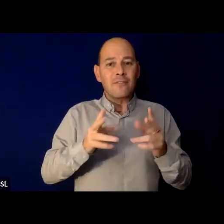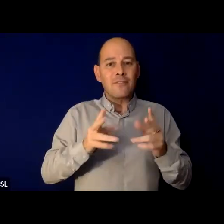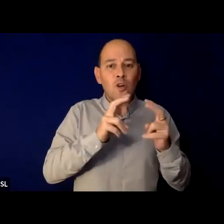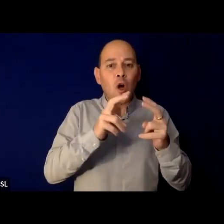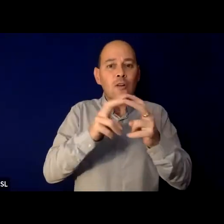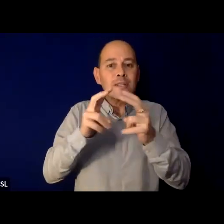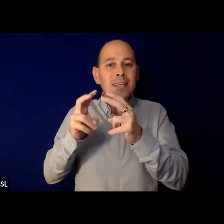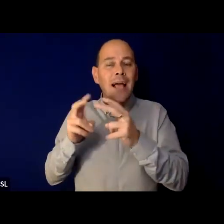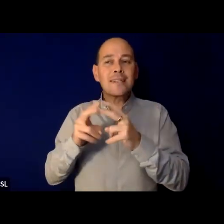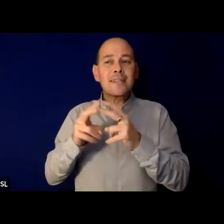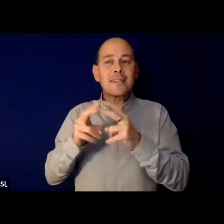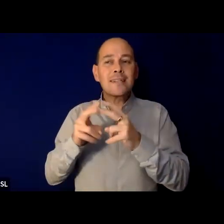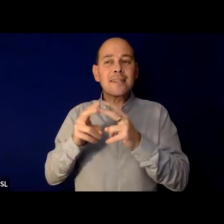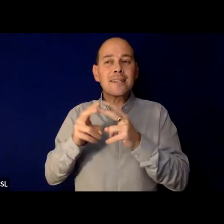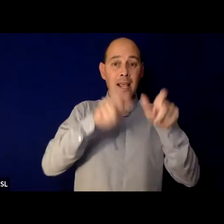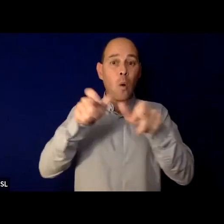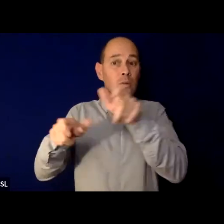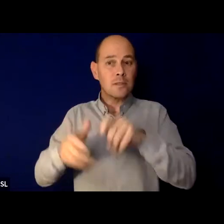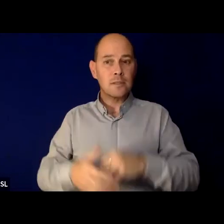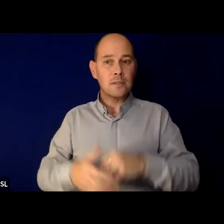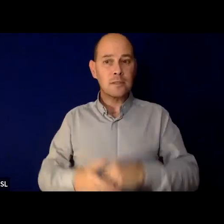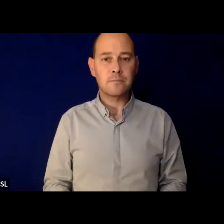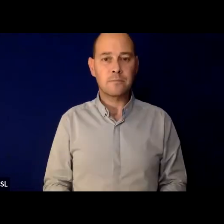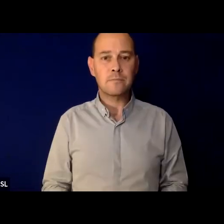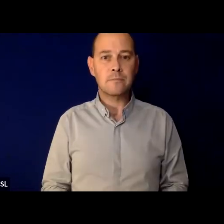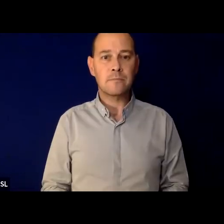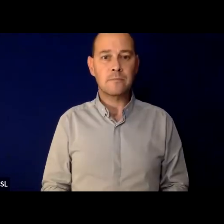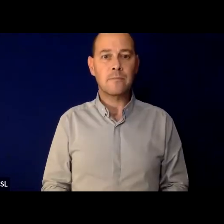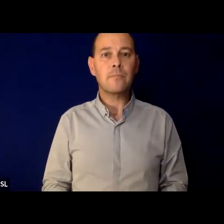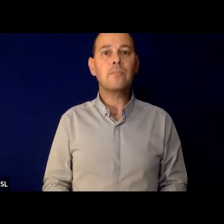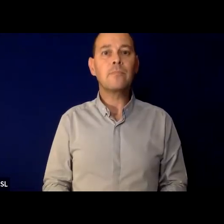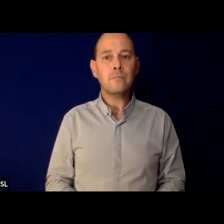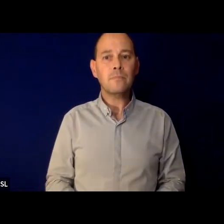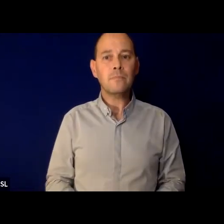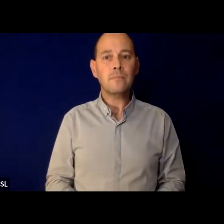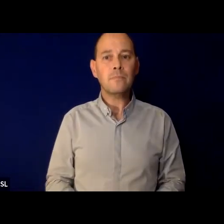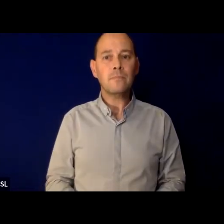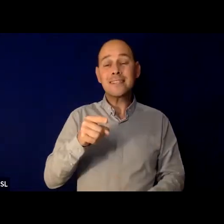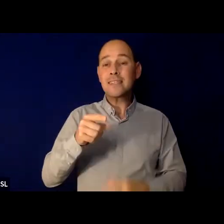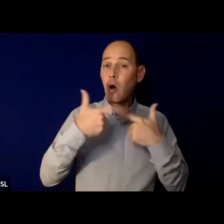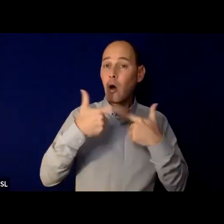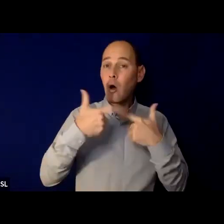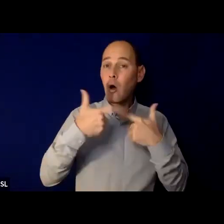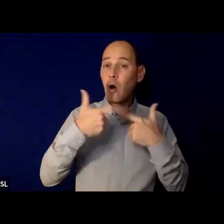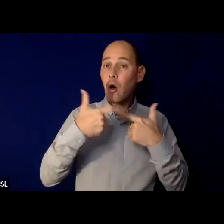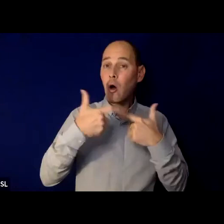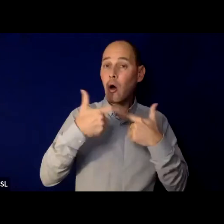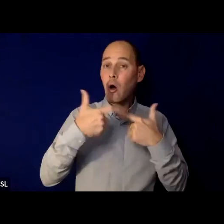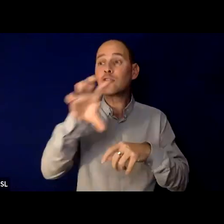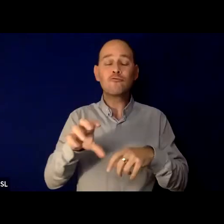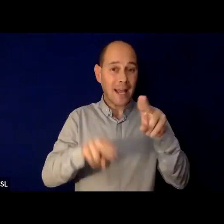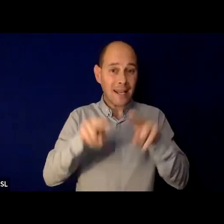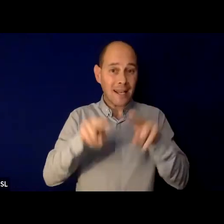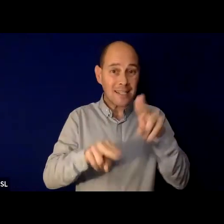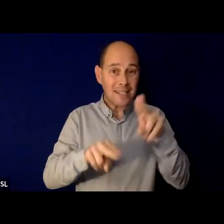the stakeholders and engaging them. So as mentioned at the beginning, this is an ongoing country assessment, so we are working hard